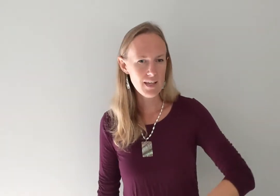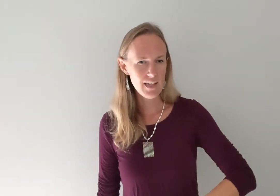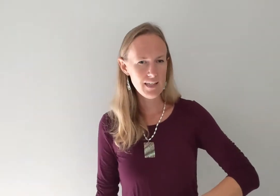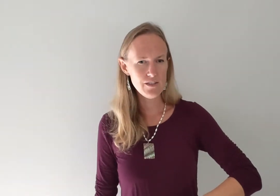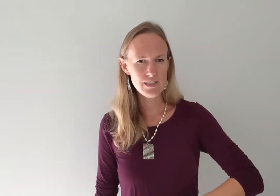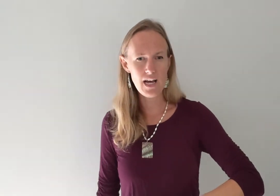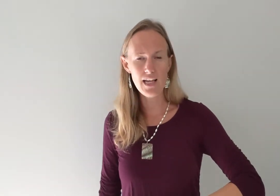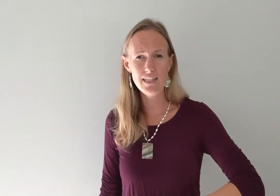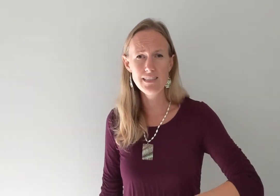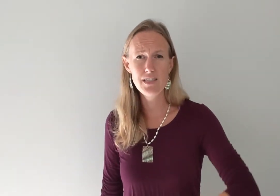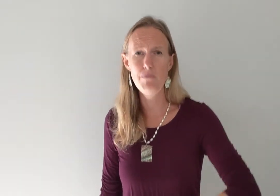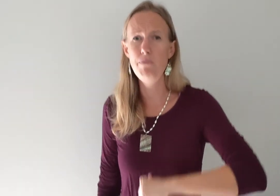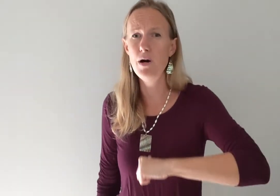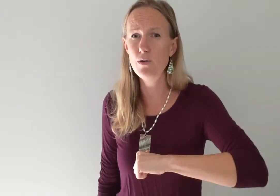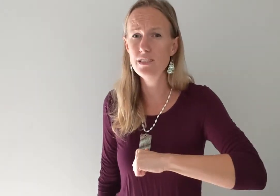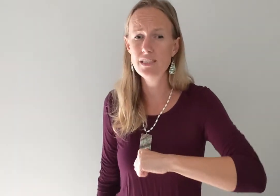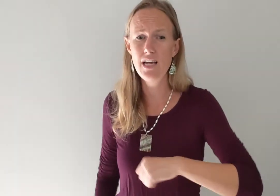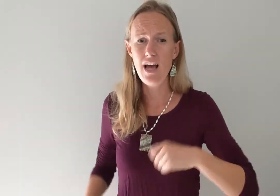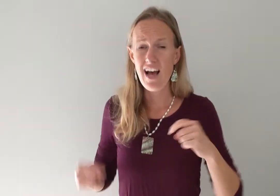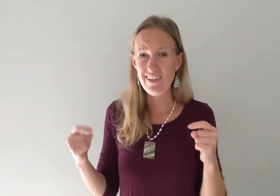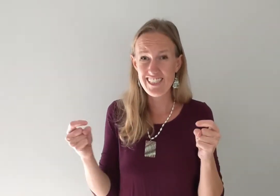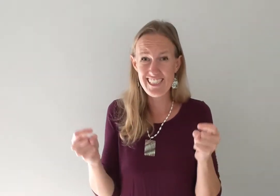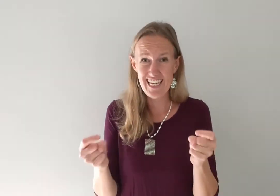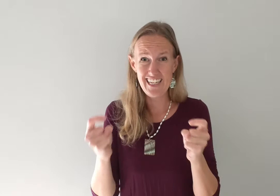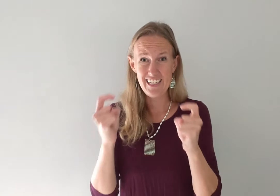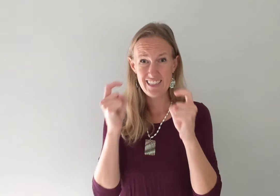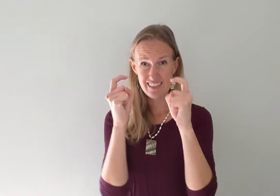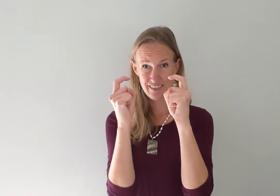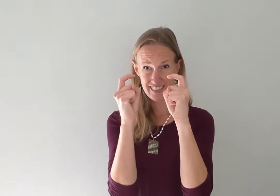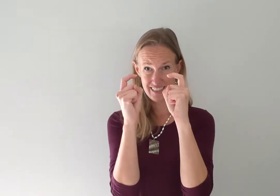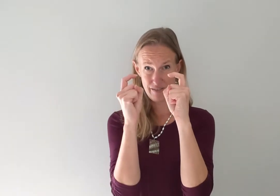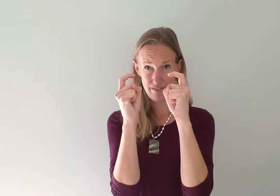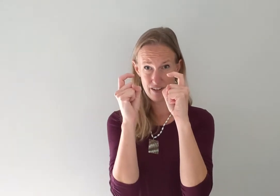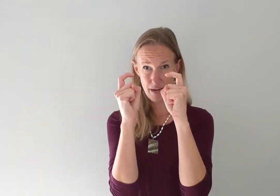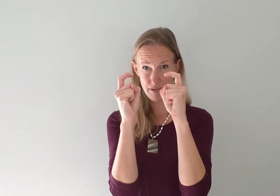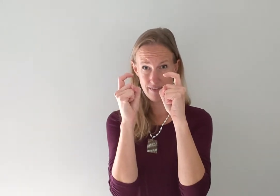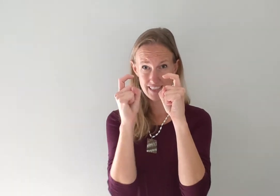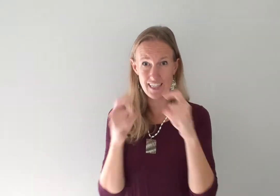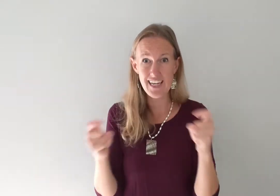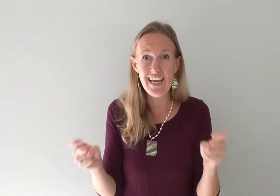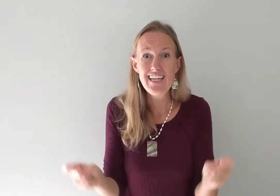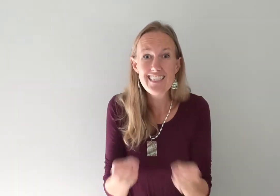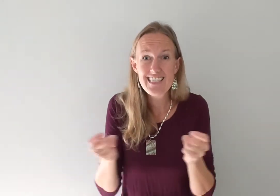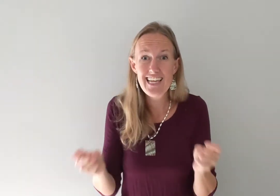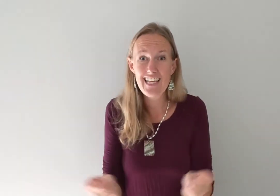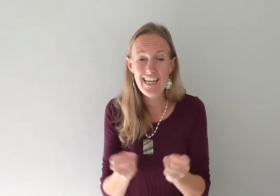Okay, you silence the boast of sin. So we've learned that previously. Sin,